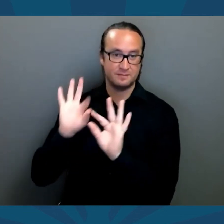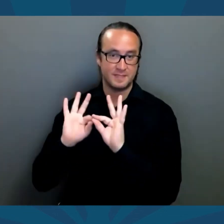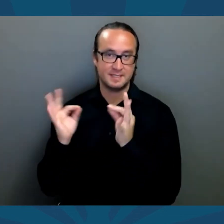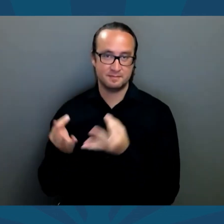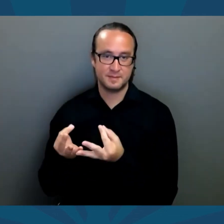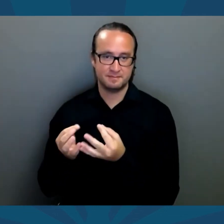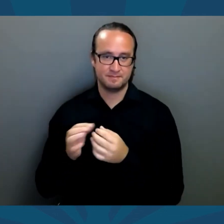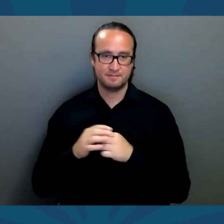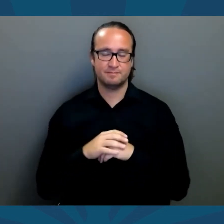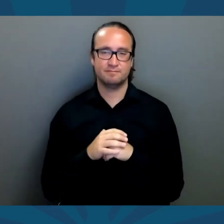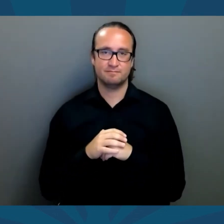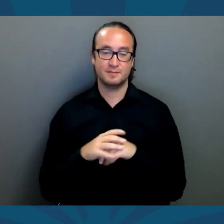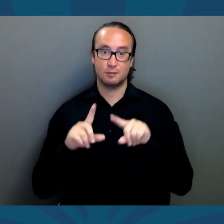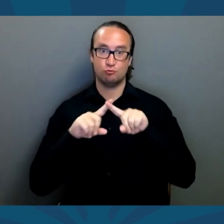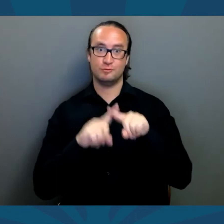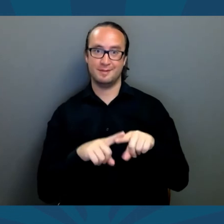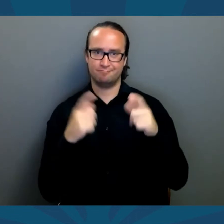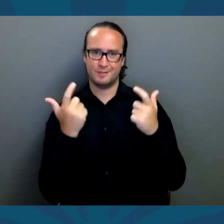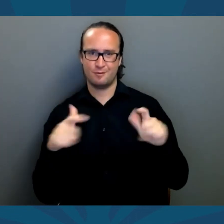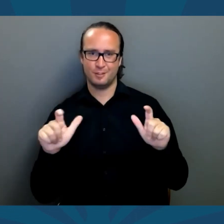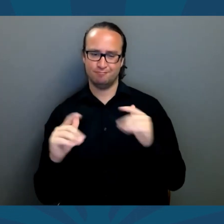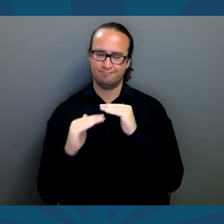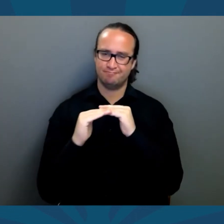educational systems in place for their families.